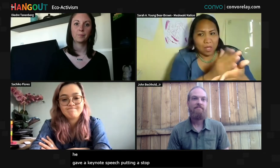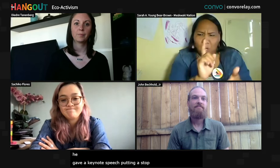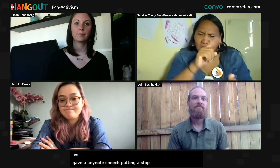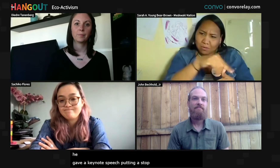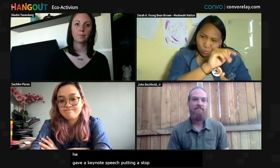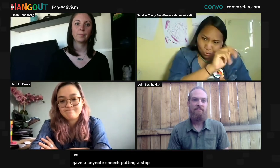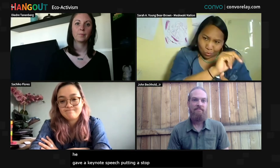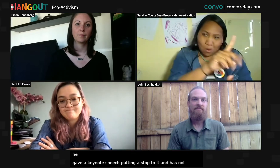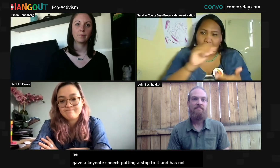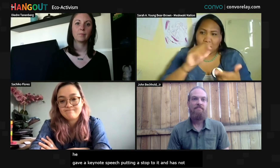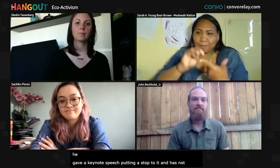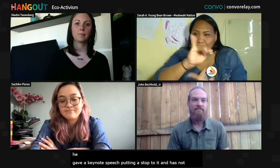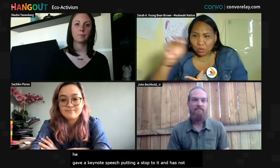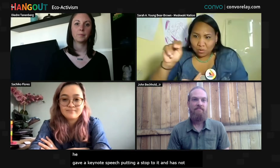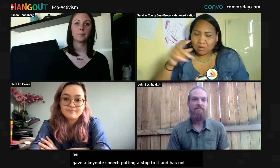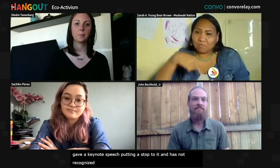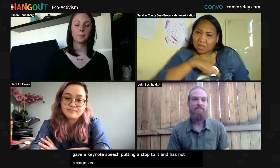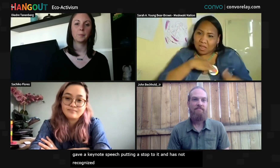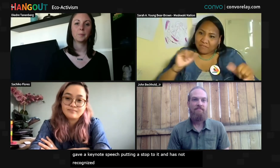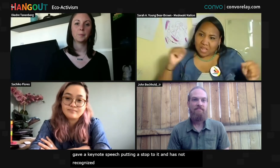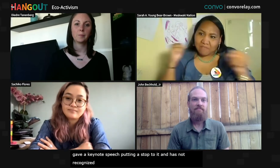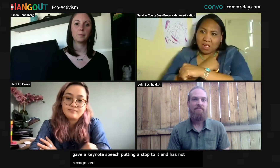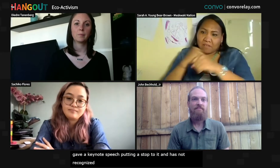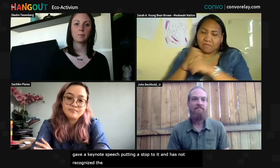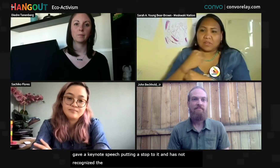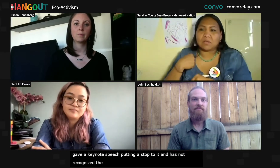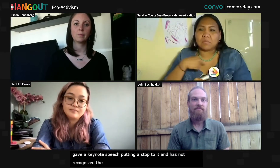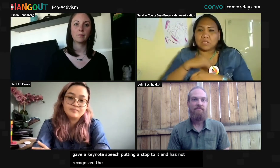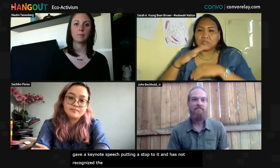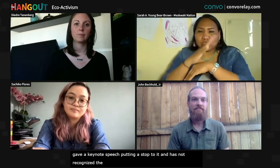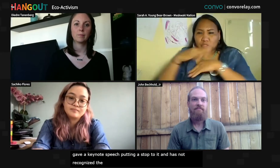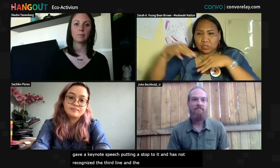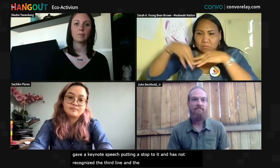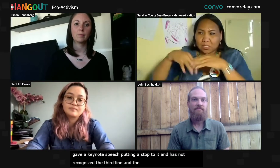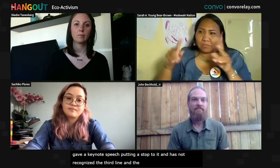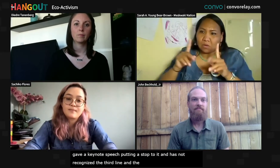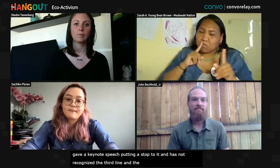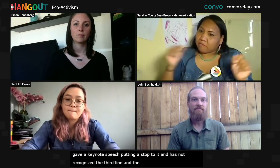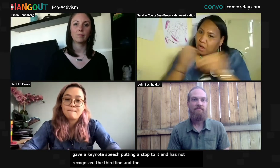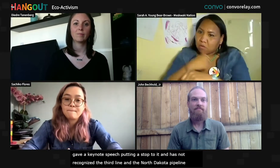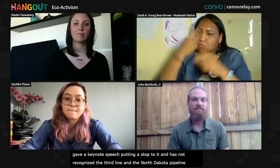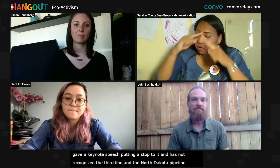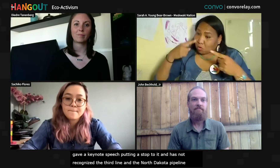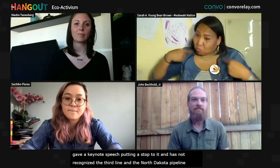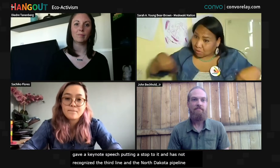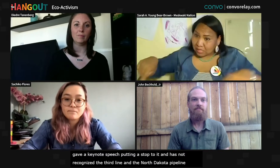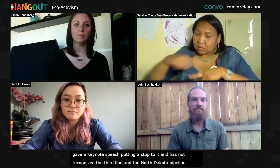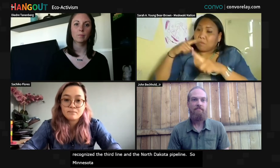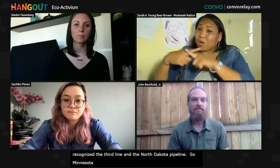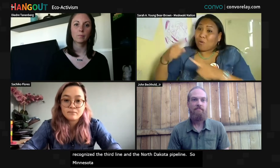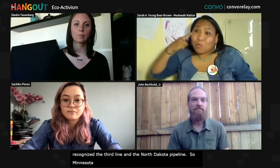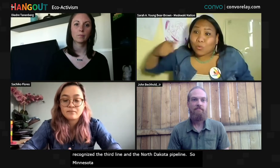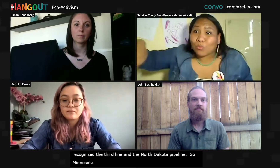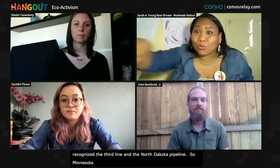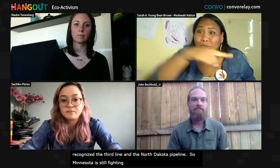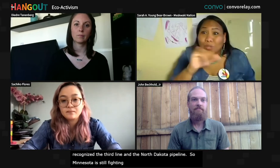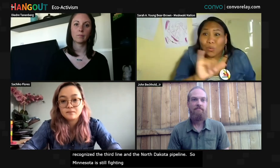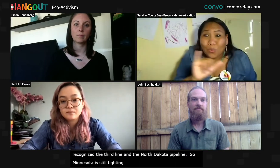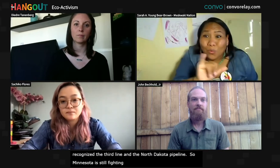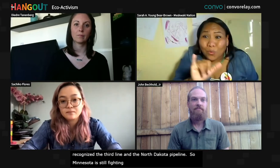line and the North Dakota pipeline. So in Minnesota, we're still fighting over there, and the Indigenous people are fighting. And